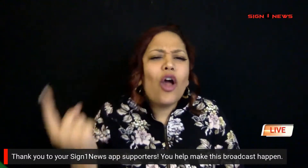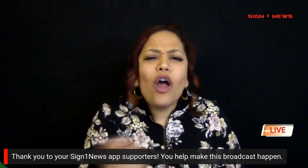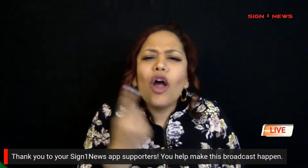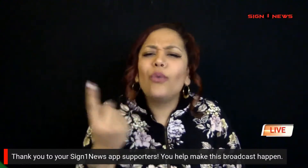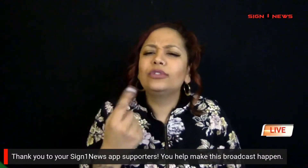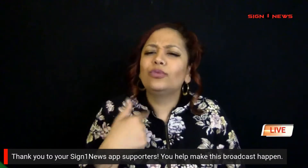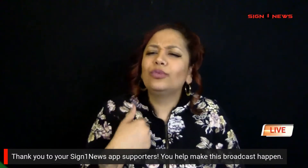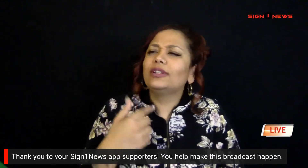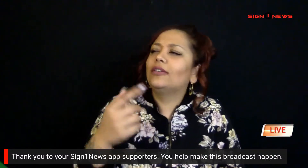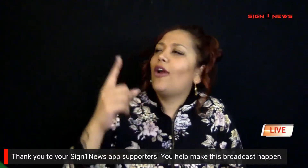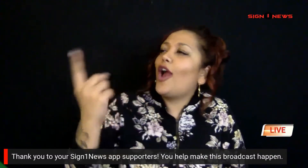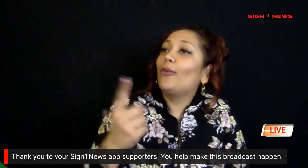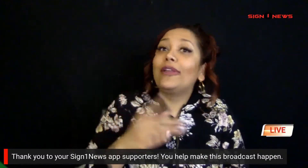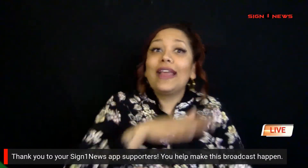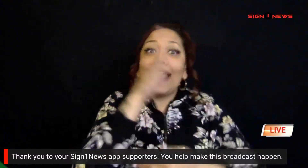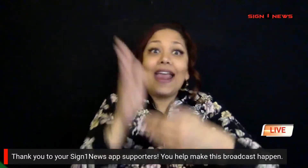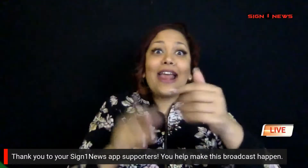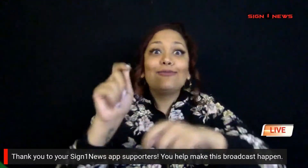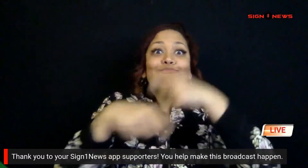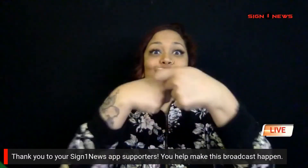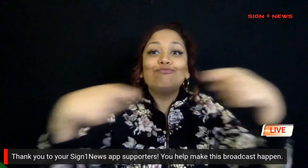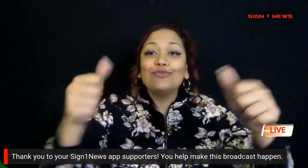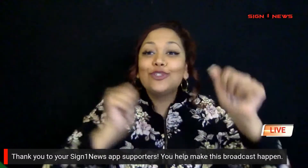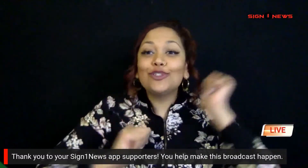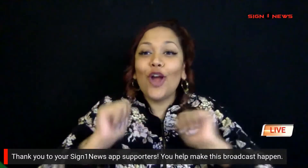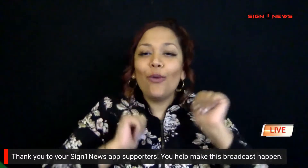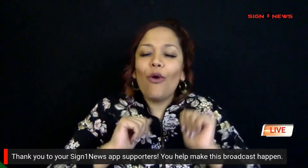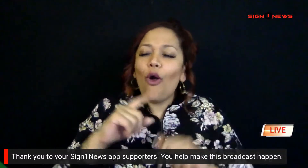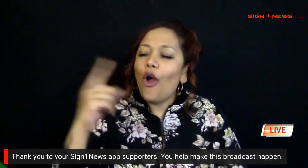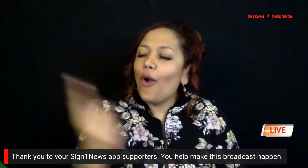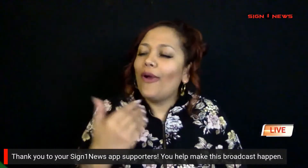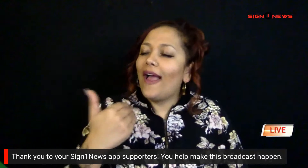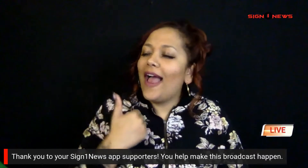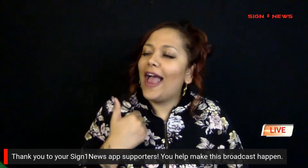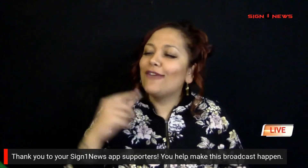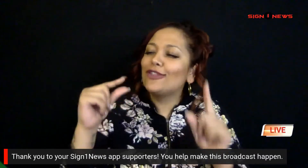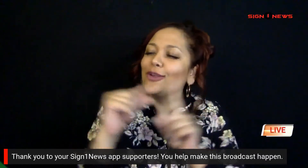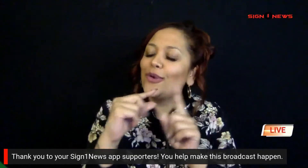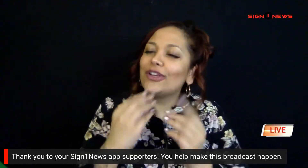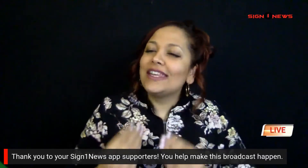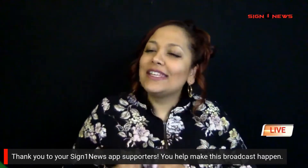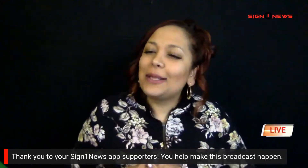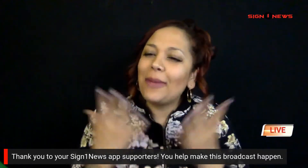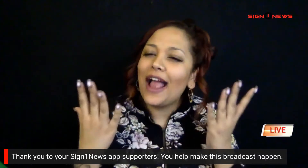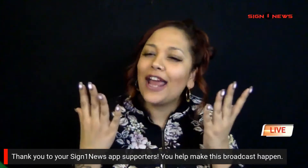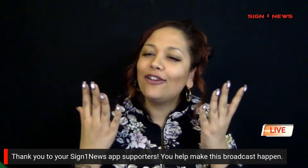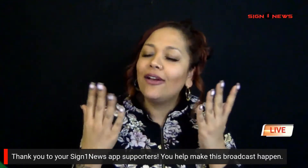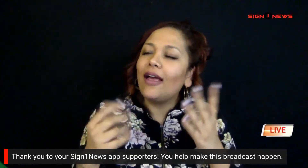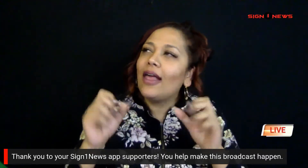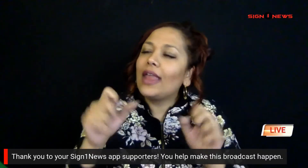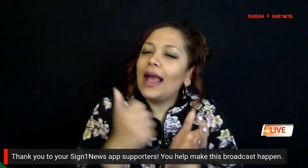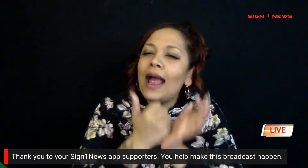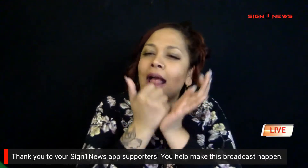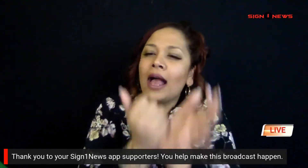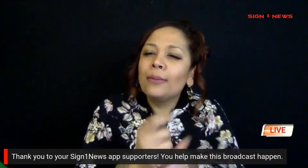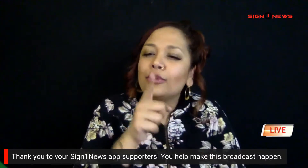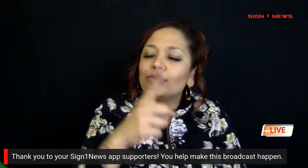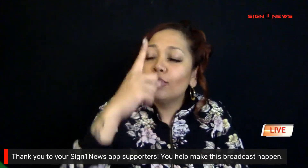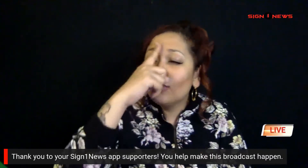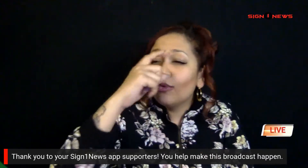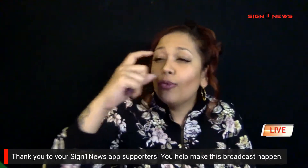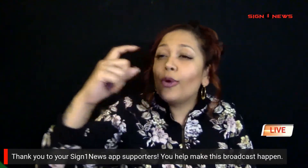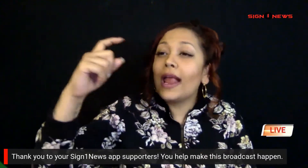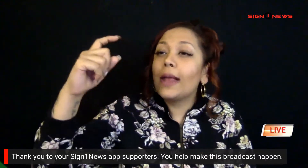And of course, to our loyal app subscribers, you help make this broadcast happen. And as always, we like to end each show with words